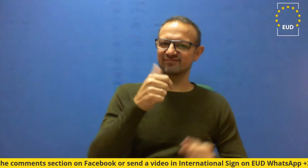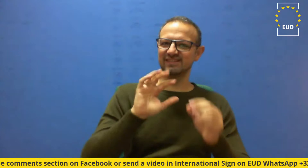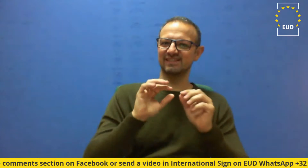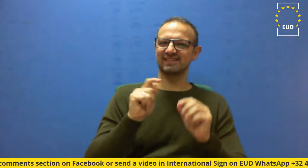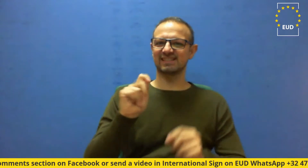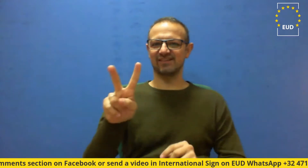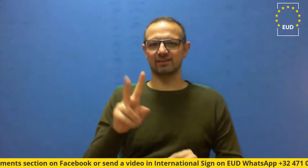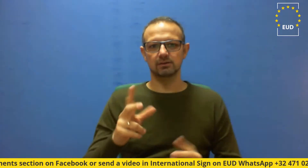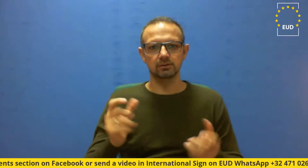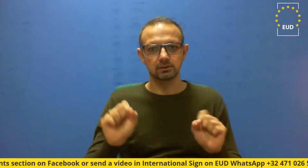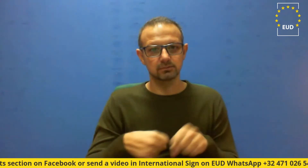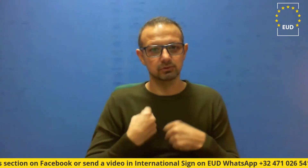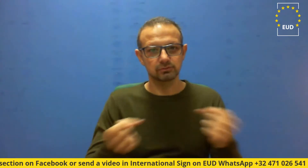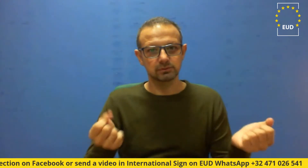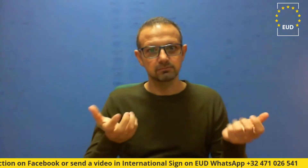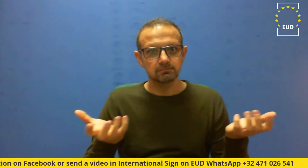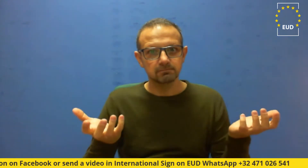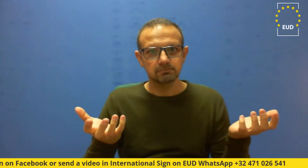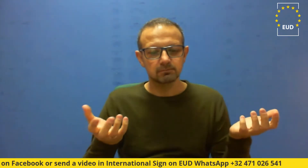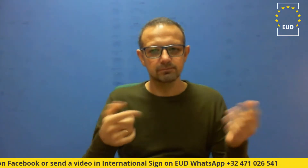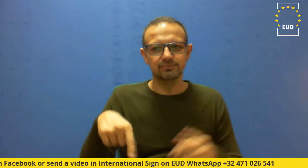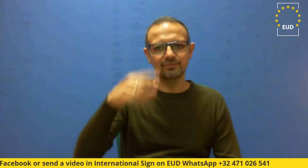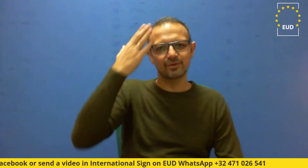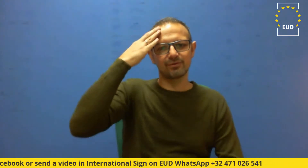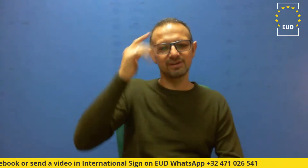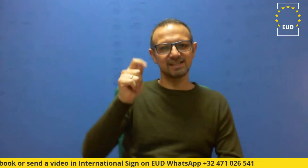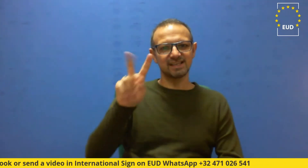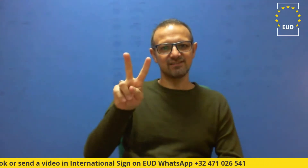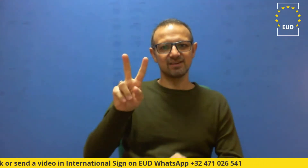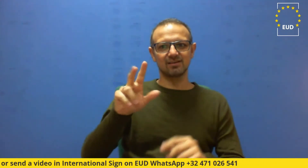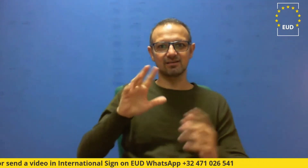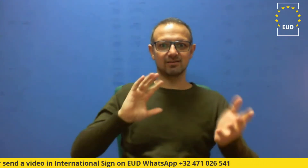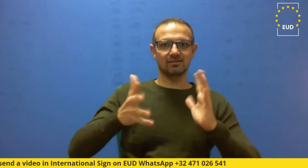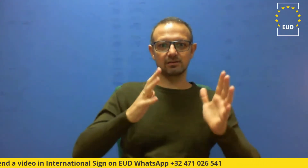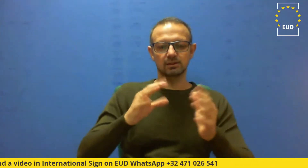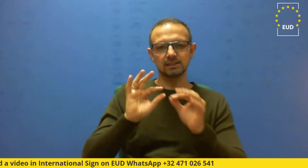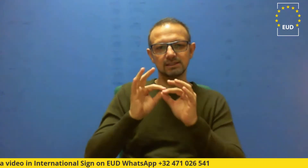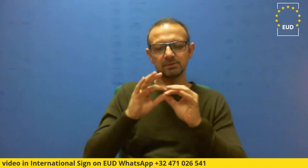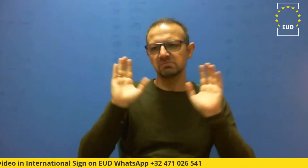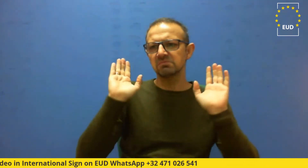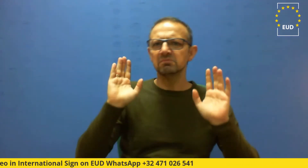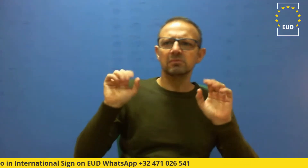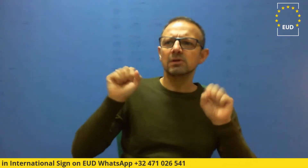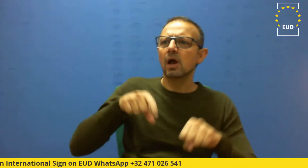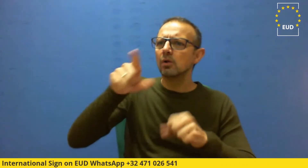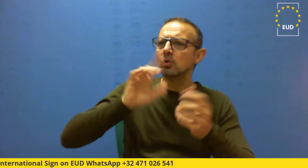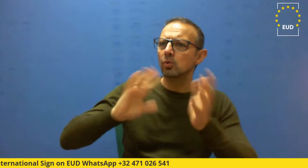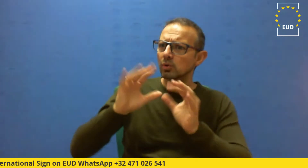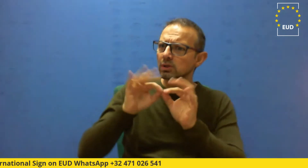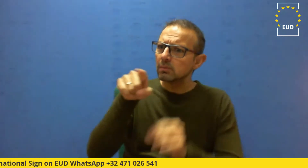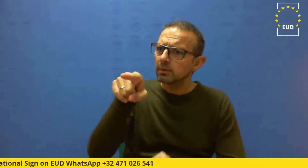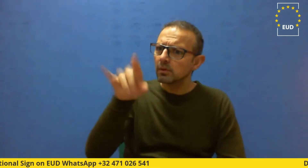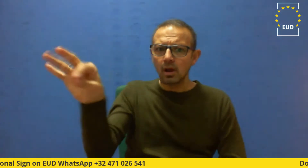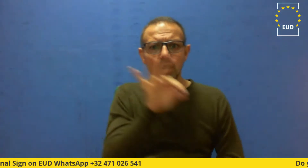have the technical standards in place, but if you don't have a qualified